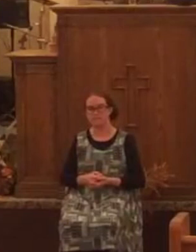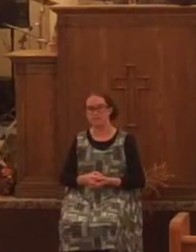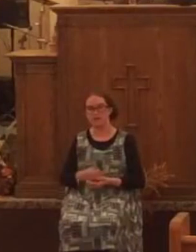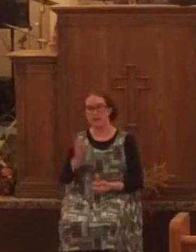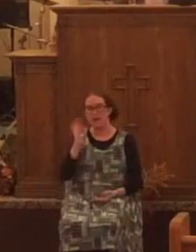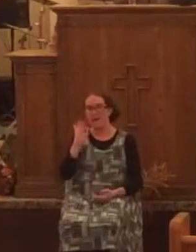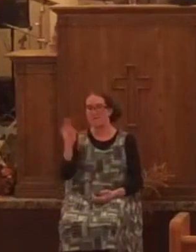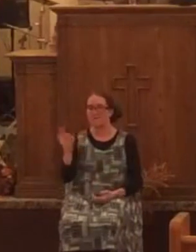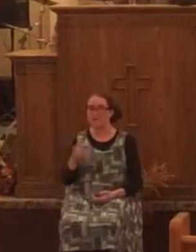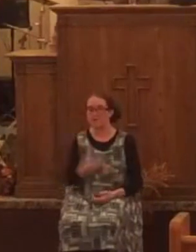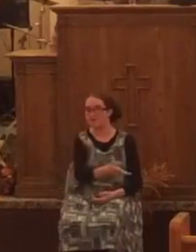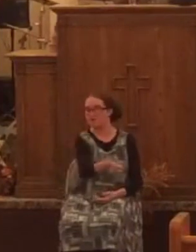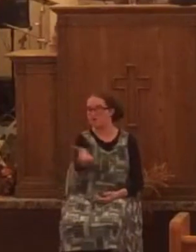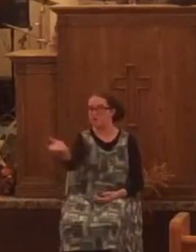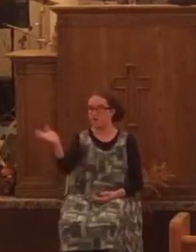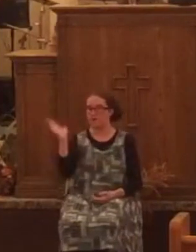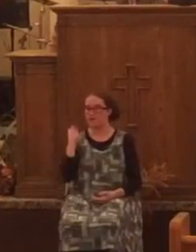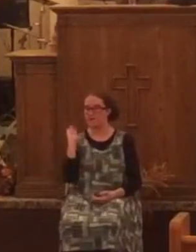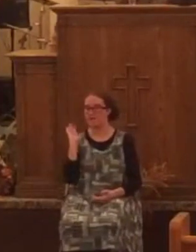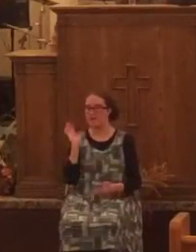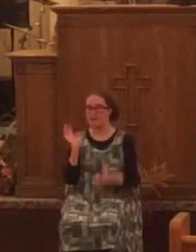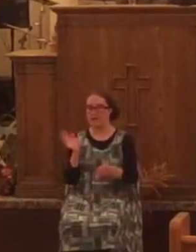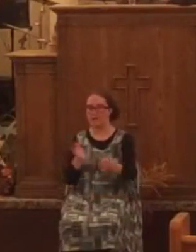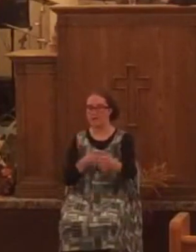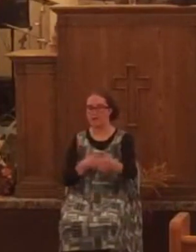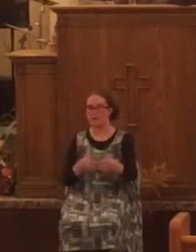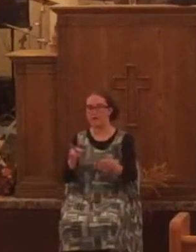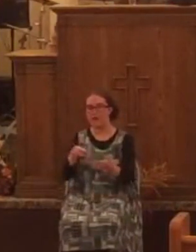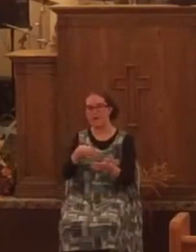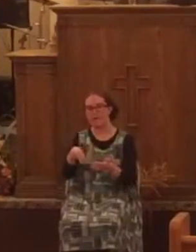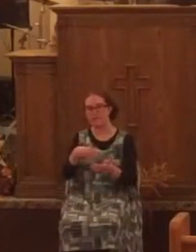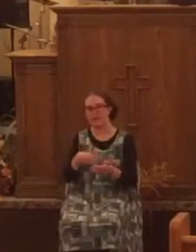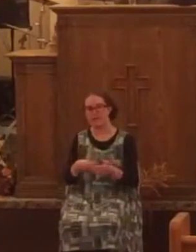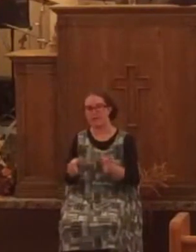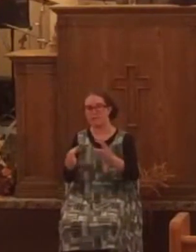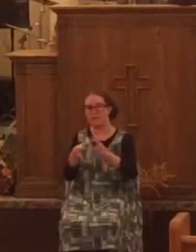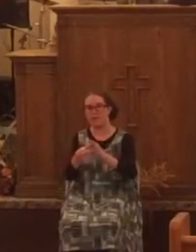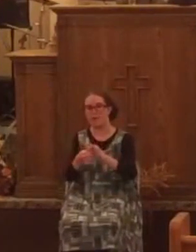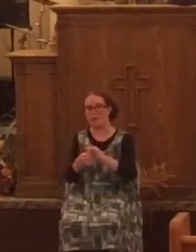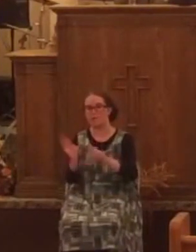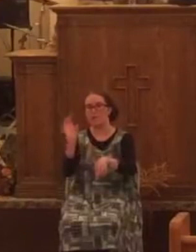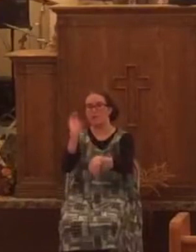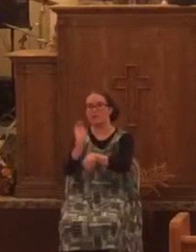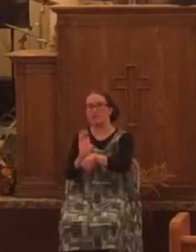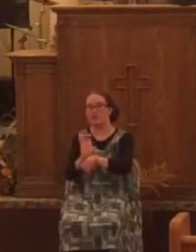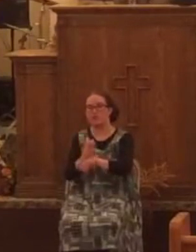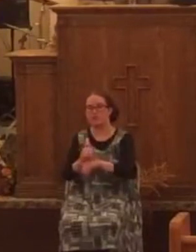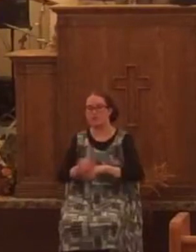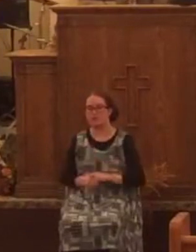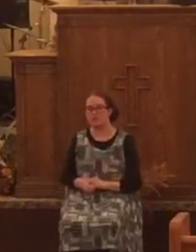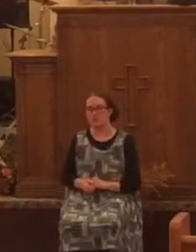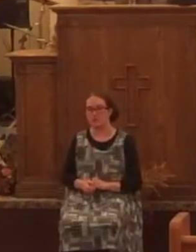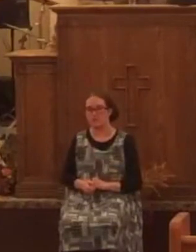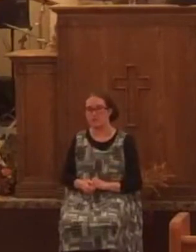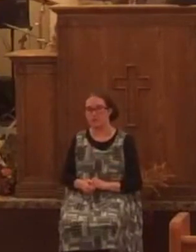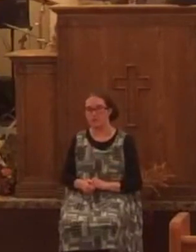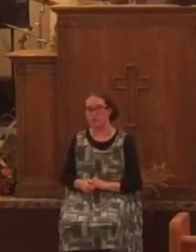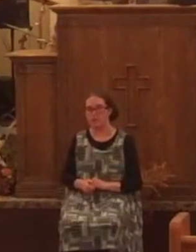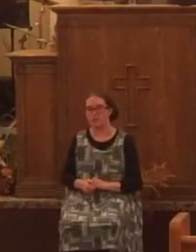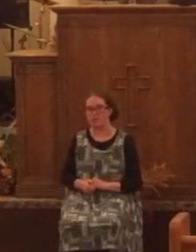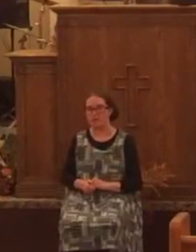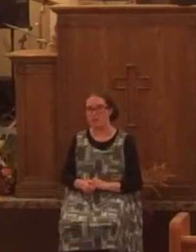Can I preach to us? The music and the dance belongs to the church. Right, sir. Right.